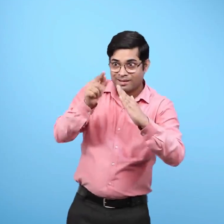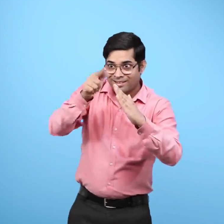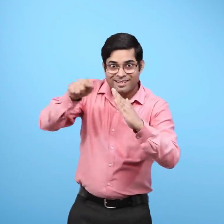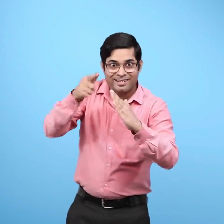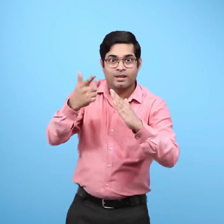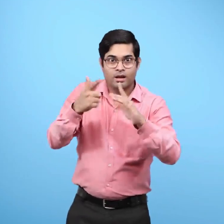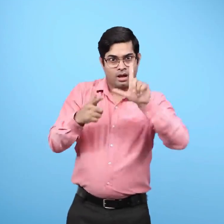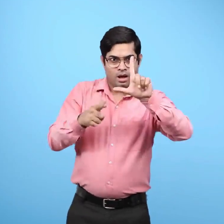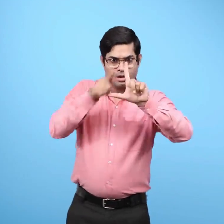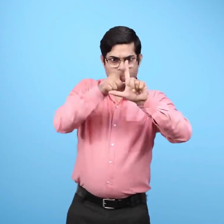angle?